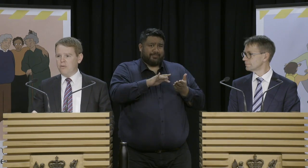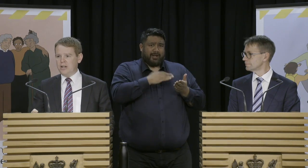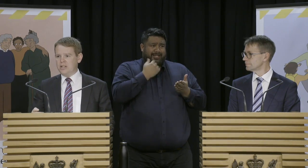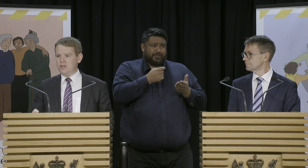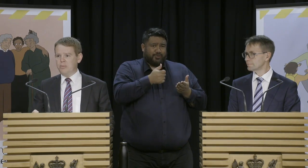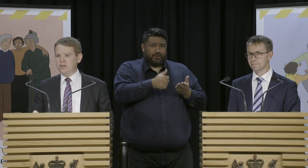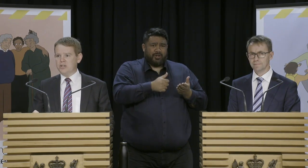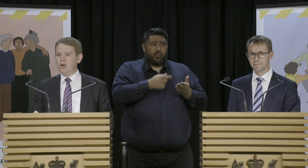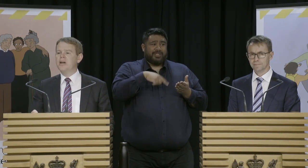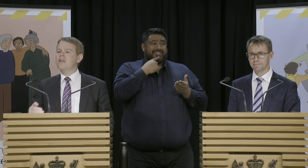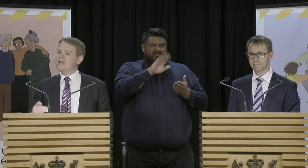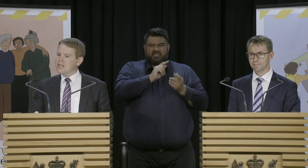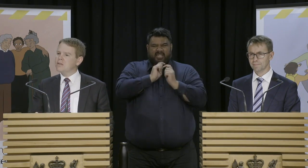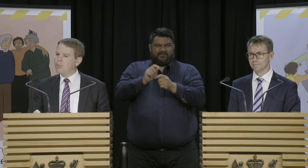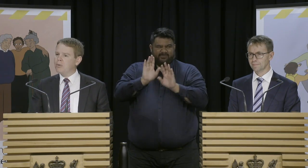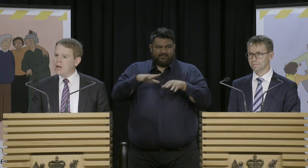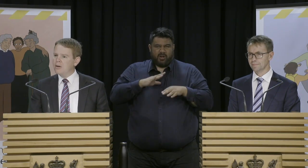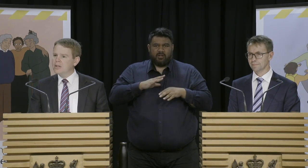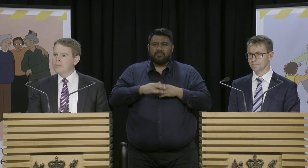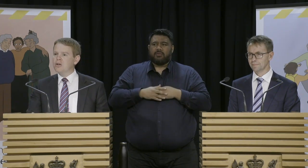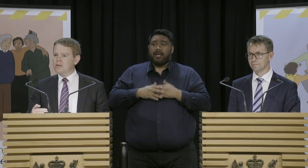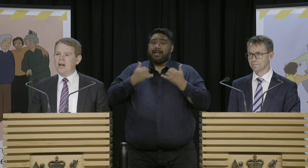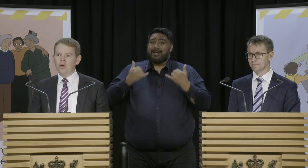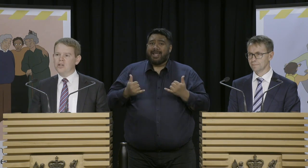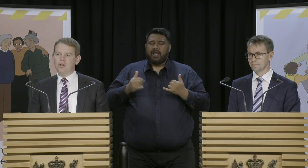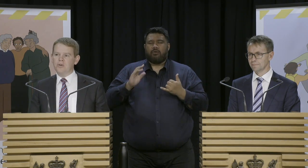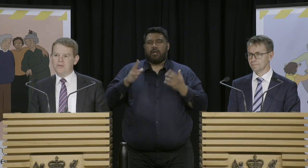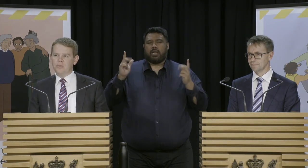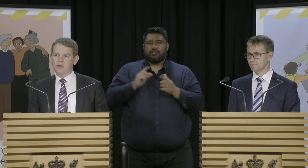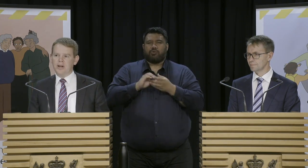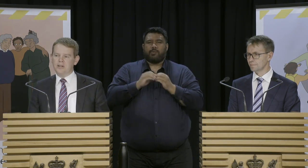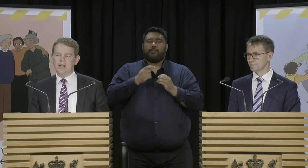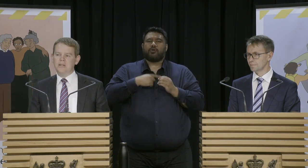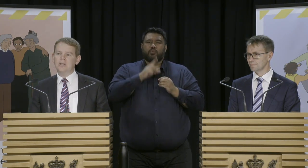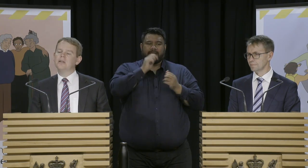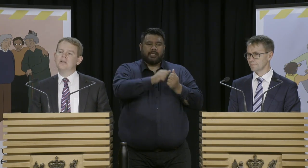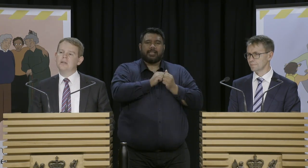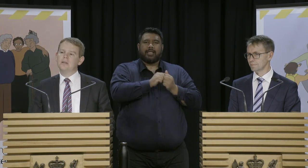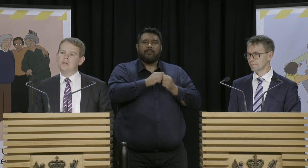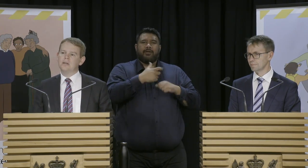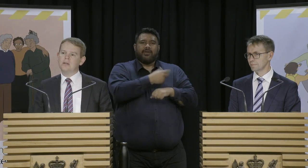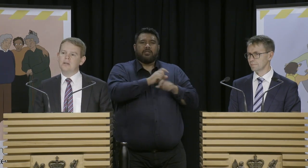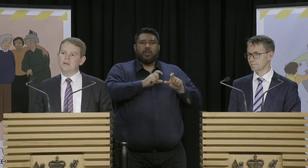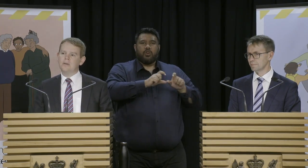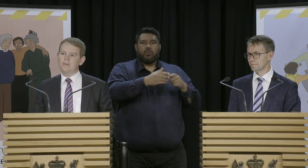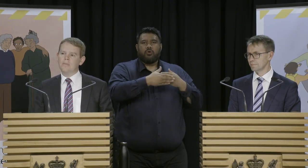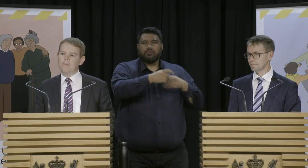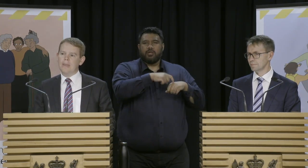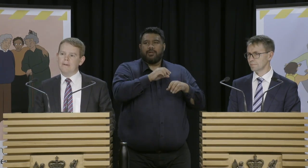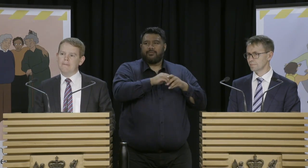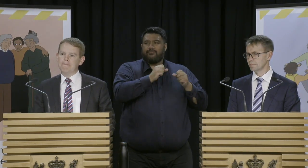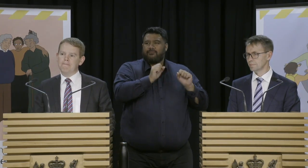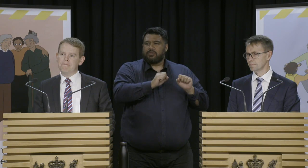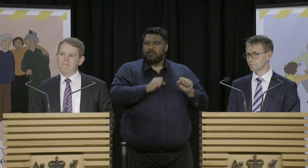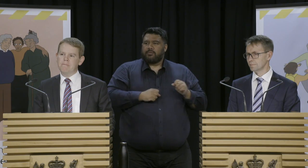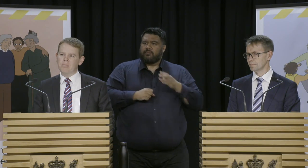if you've got vaccines that are about to expire. That's less of a problem now because of that longer shelf life that we've got out of the vaccine. To anyone who's thinking, hey, I could just call this number